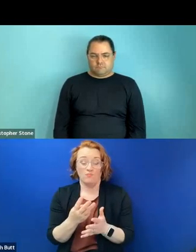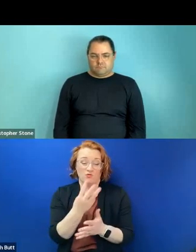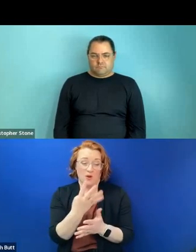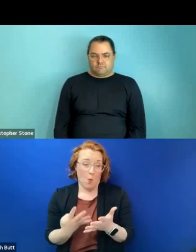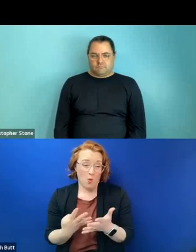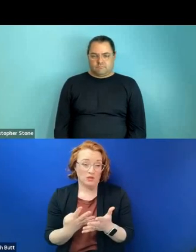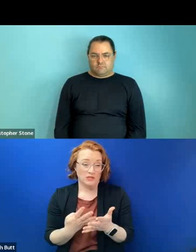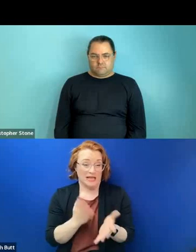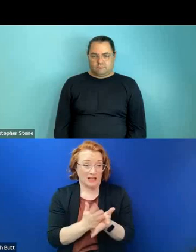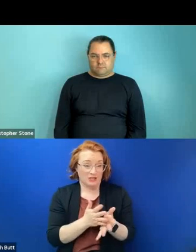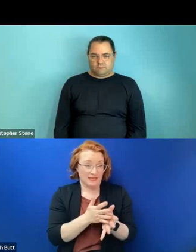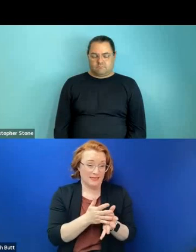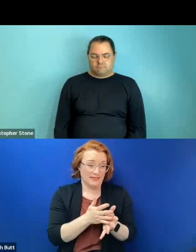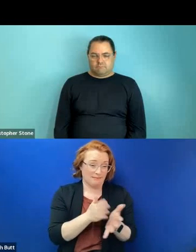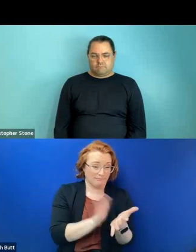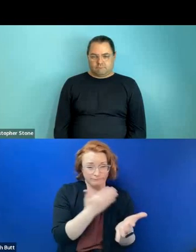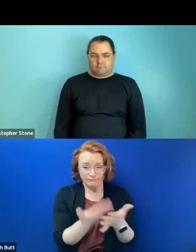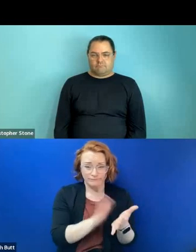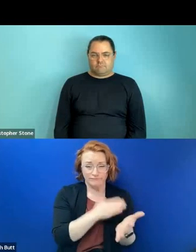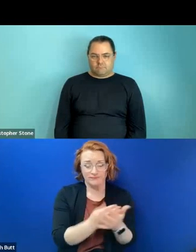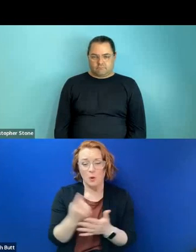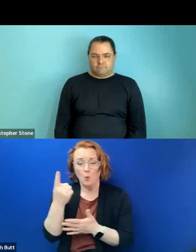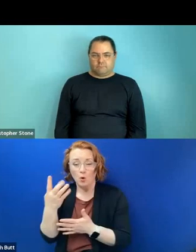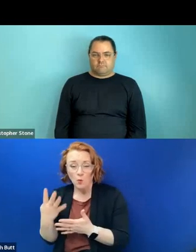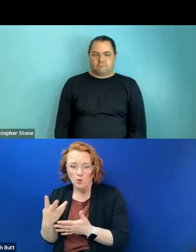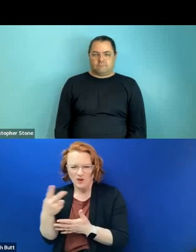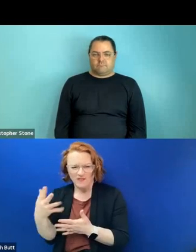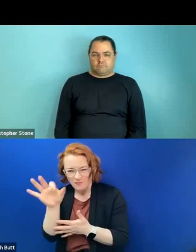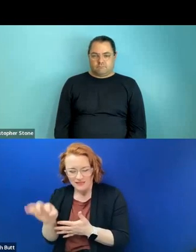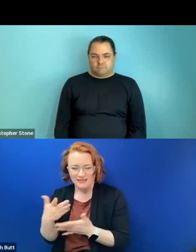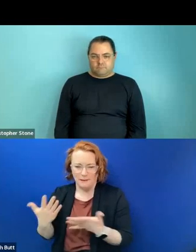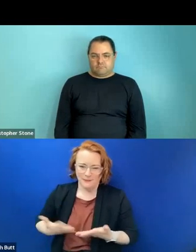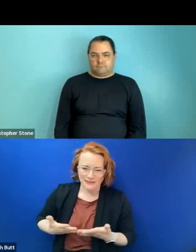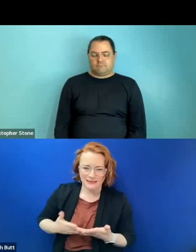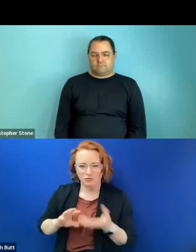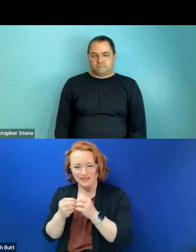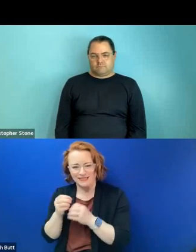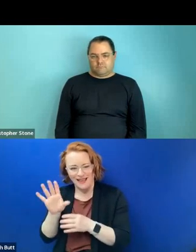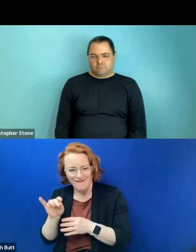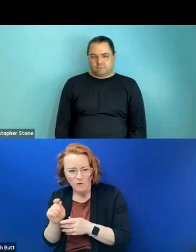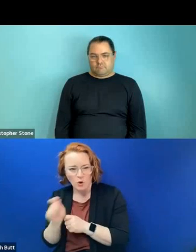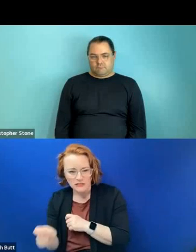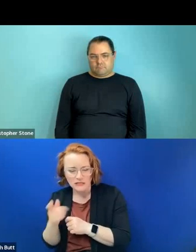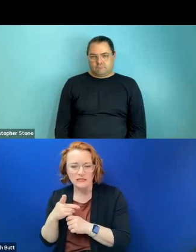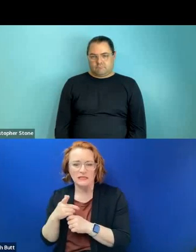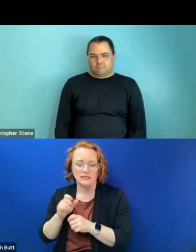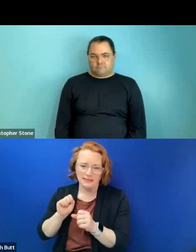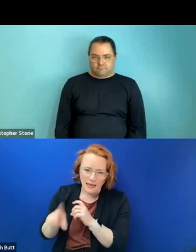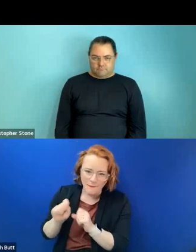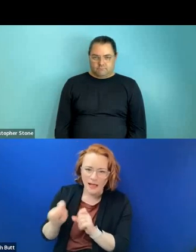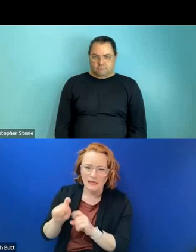and 1/4 is probably the paperwork, the business side of it. You have to write invoices, you have to chase invoices, you